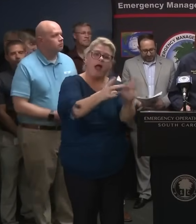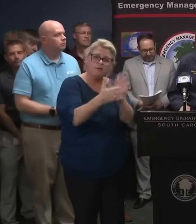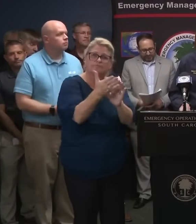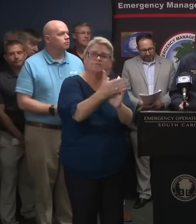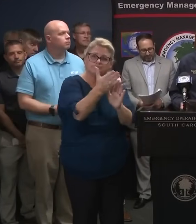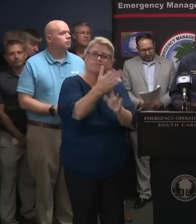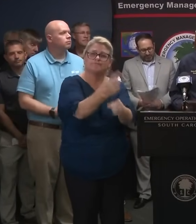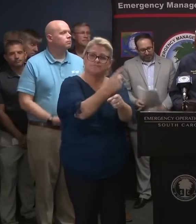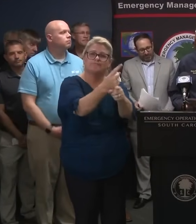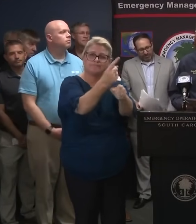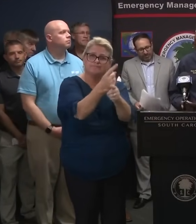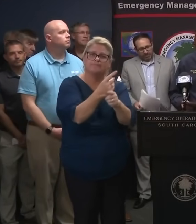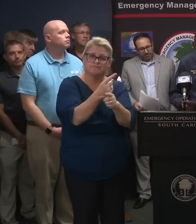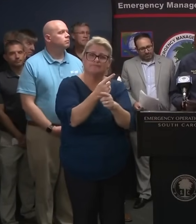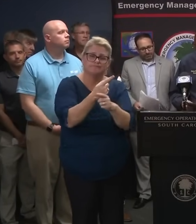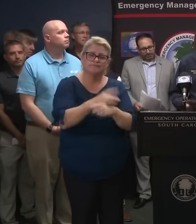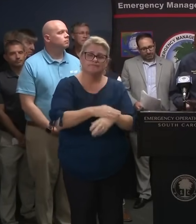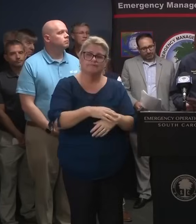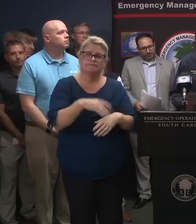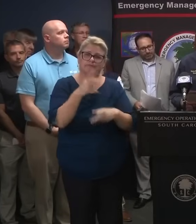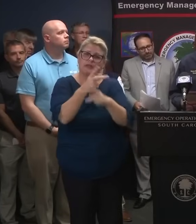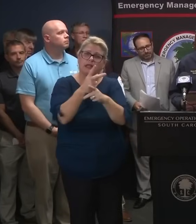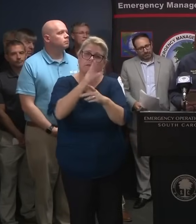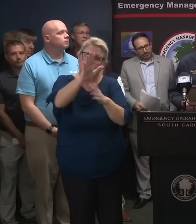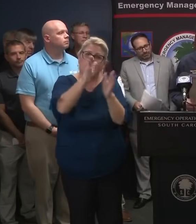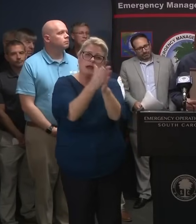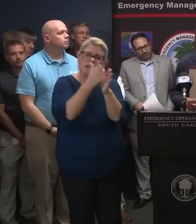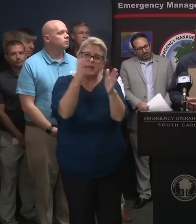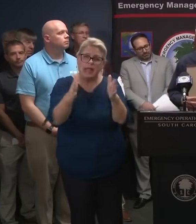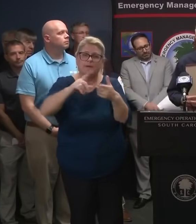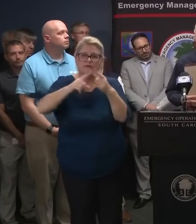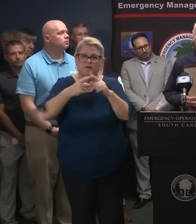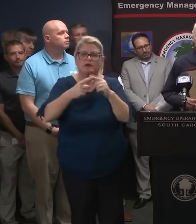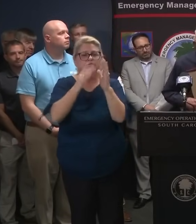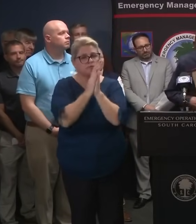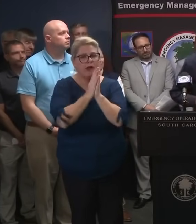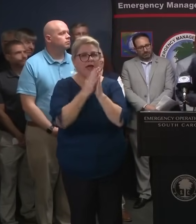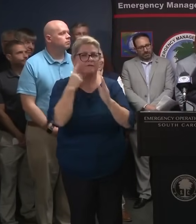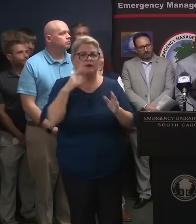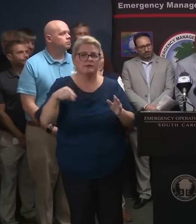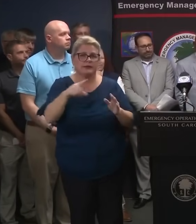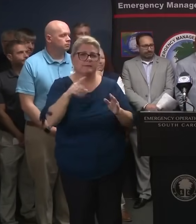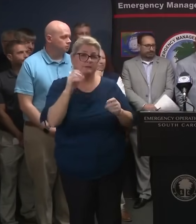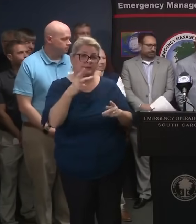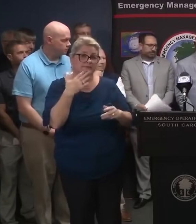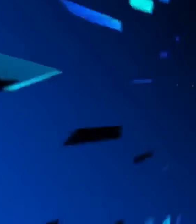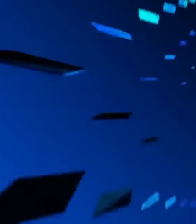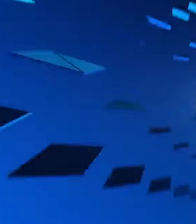and keep your neighbors, friends in your prayers. Thank you.